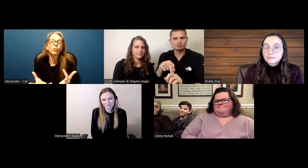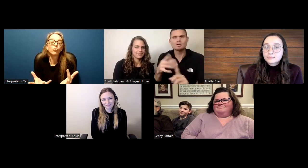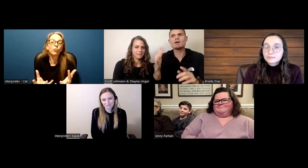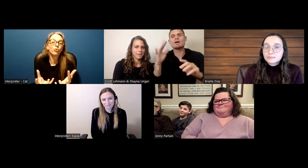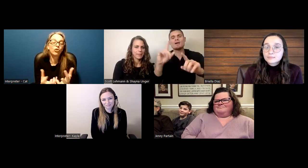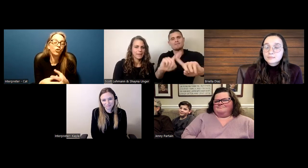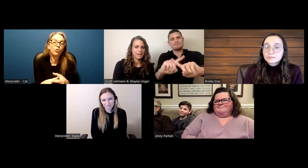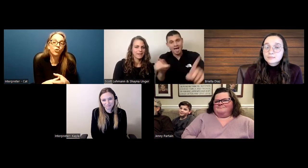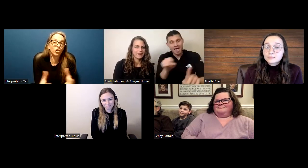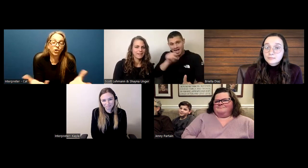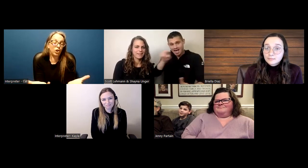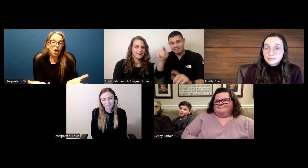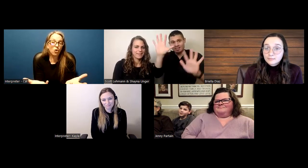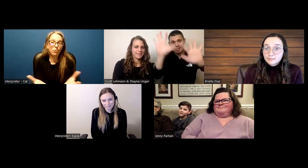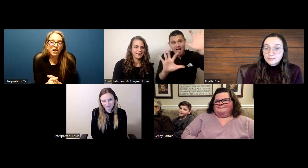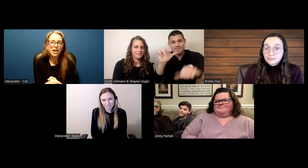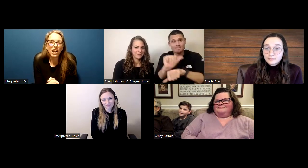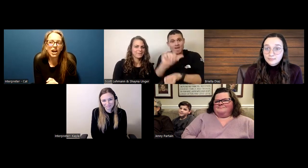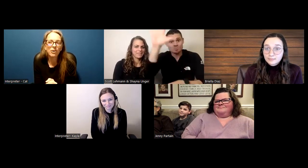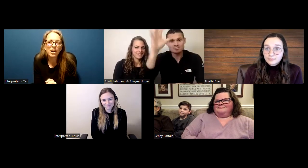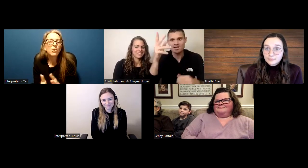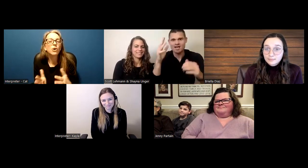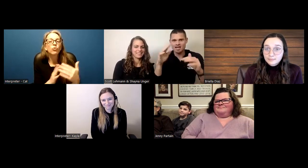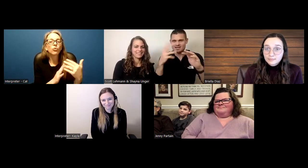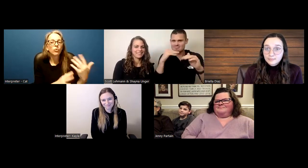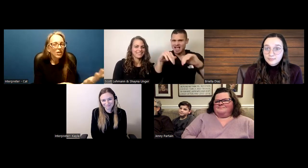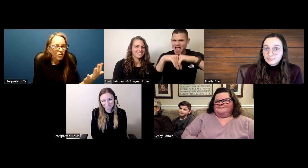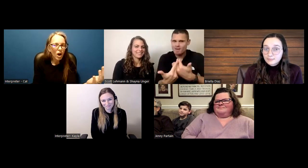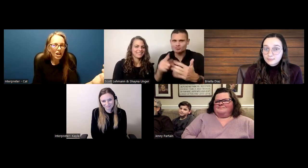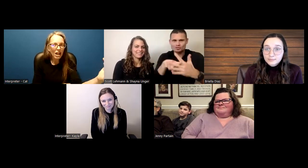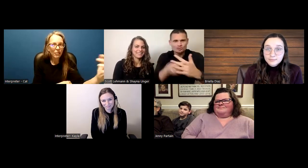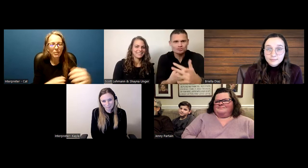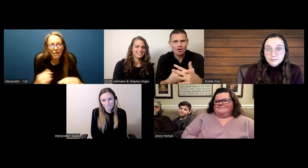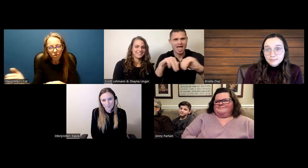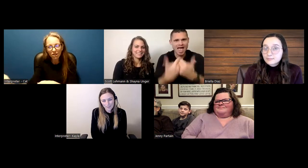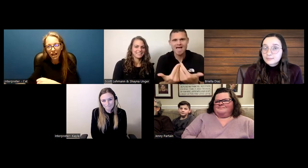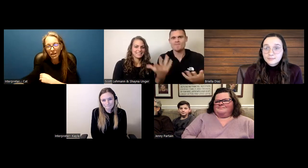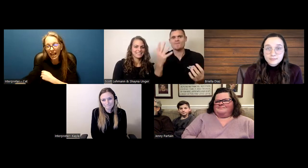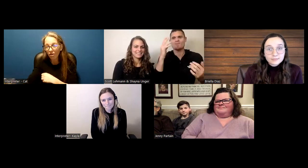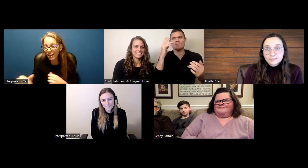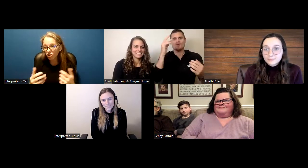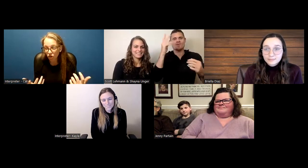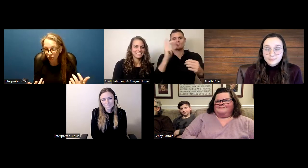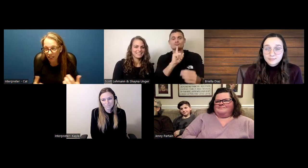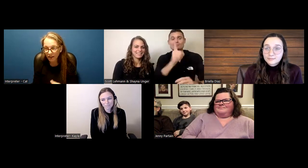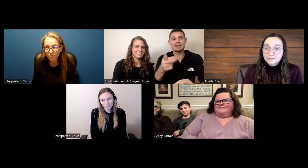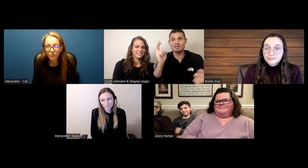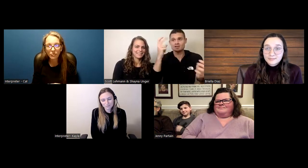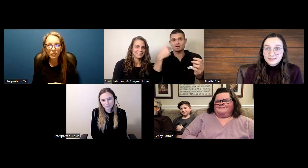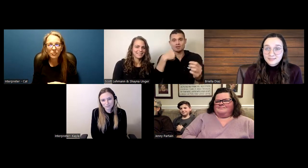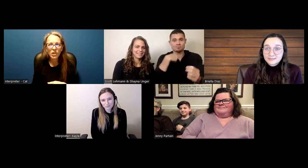things due to the globe, you know, with rock climbing, mountain climbing, how that